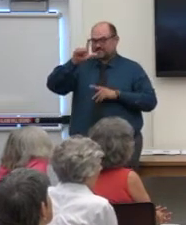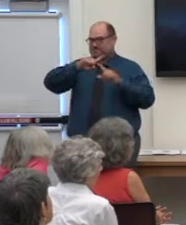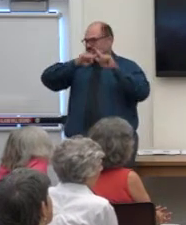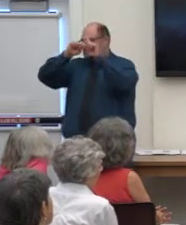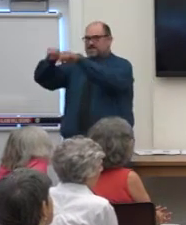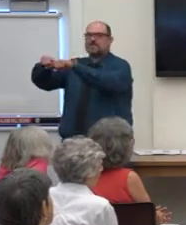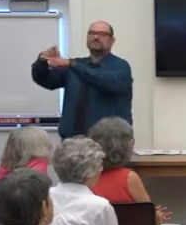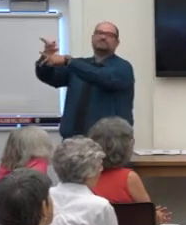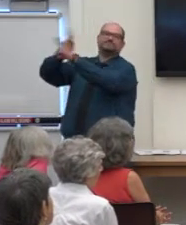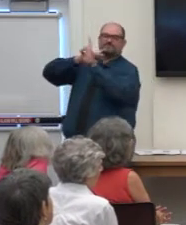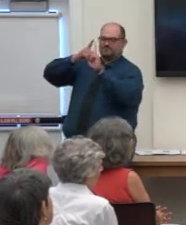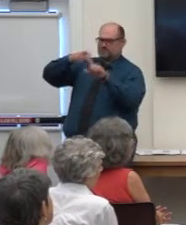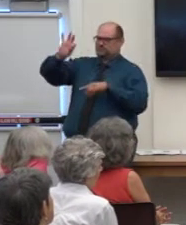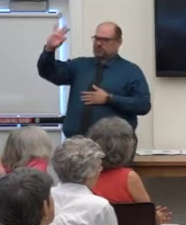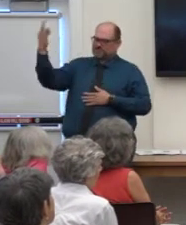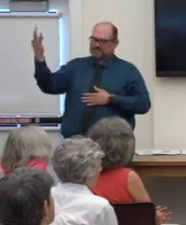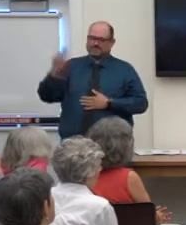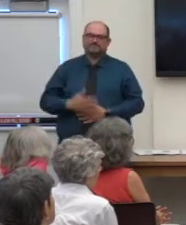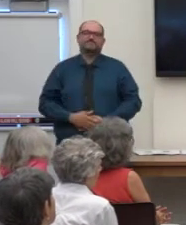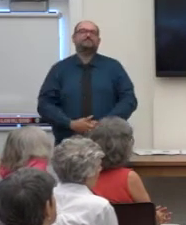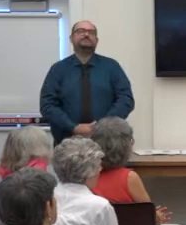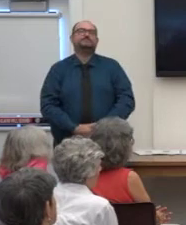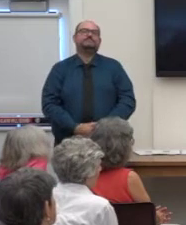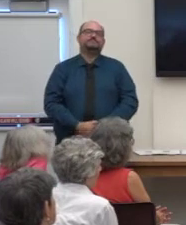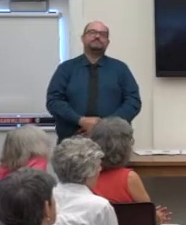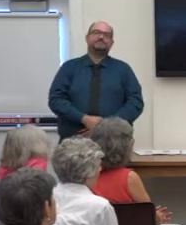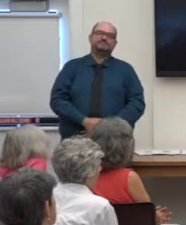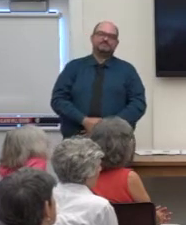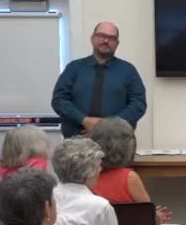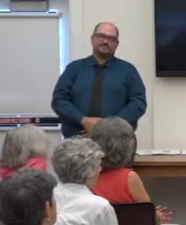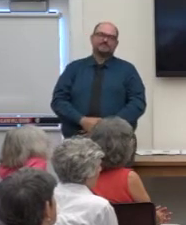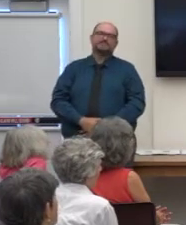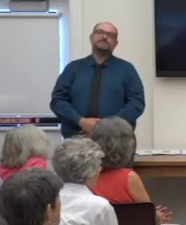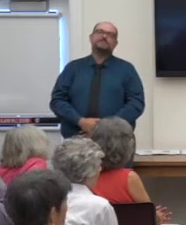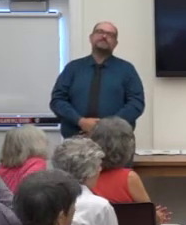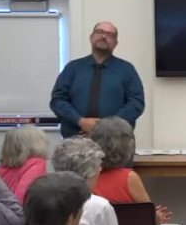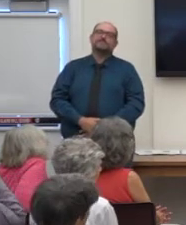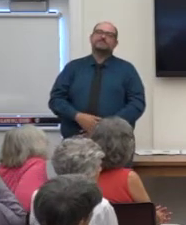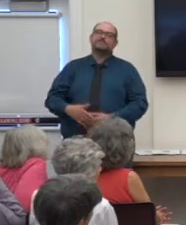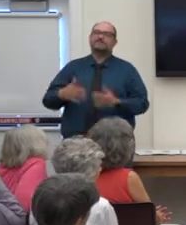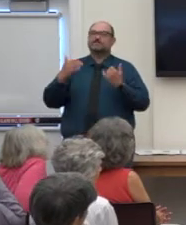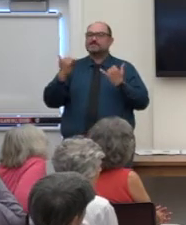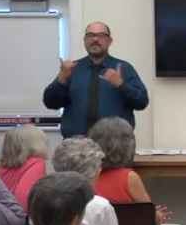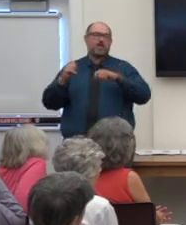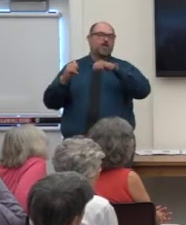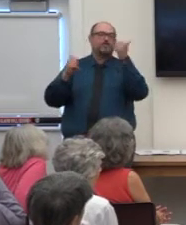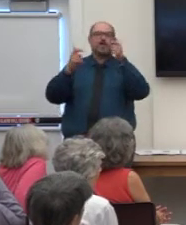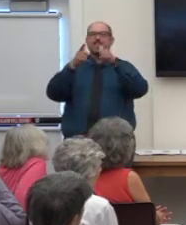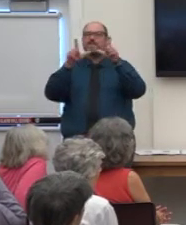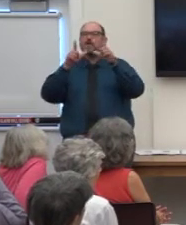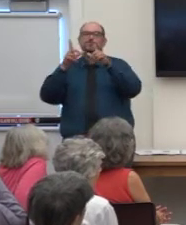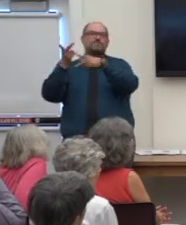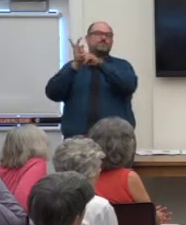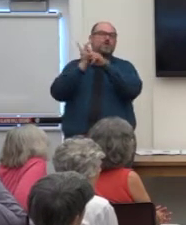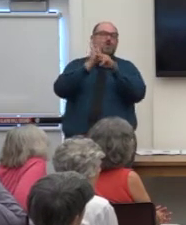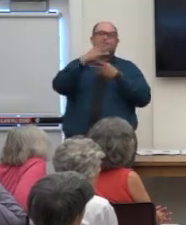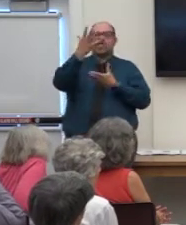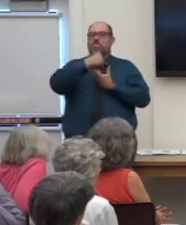is based on French Sign Language, though. As with any language, it would break off into dialects and ends up being